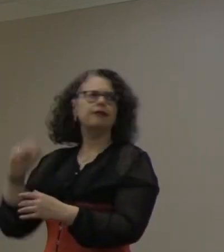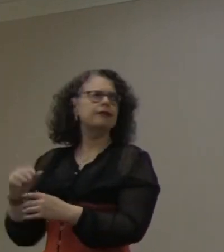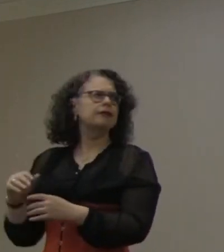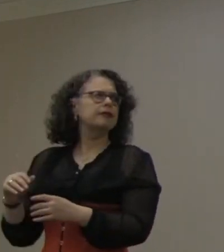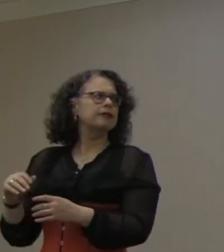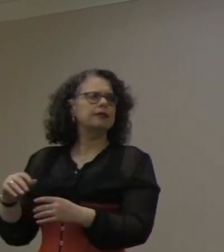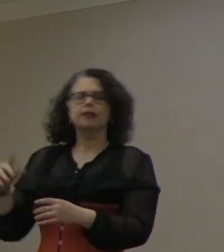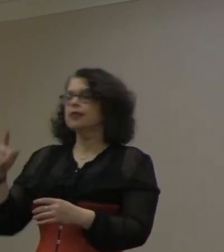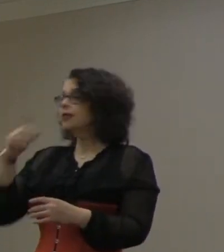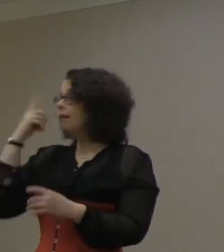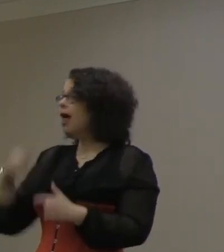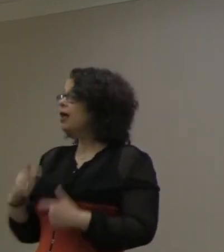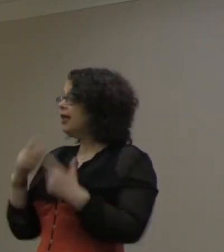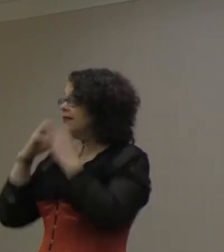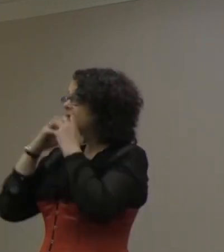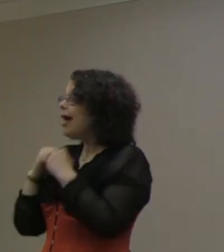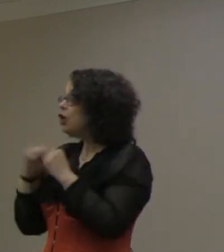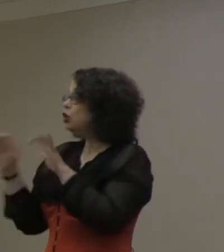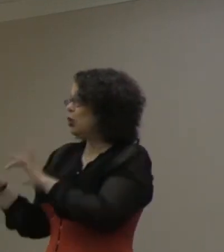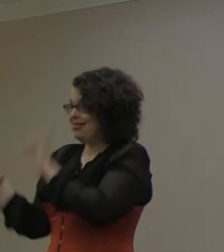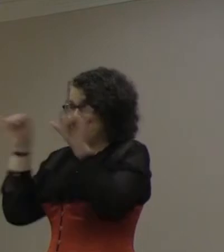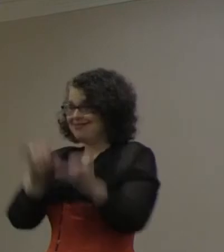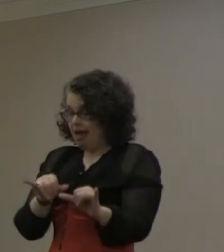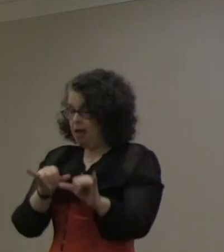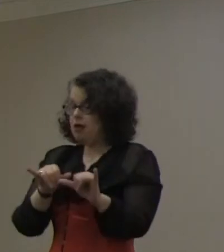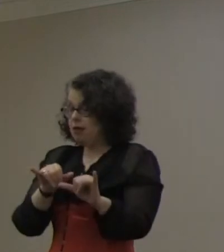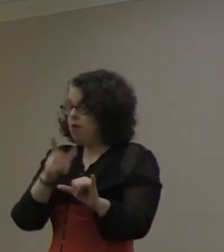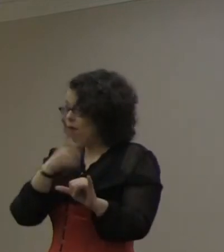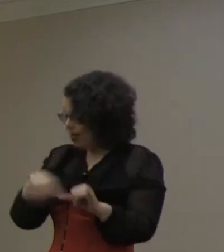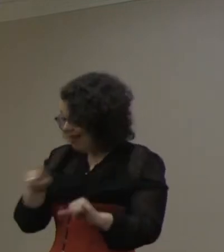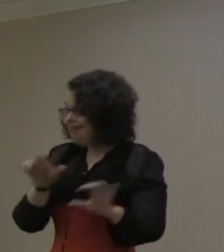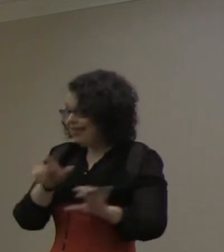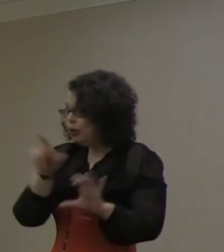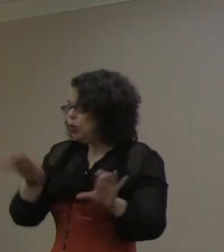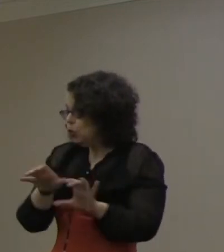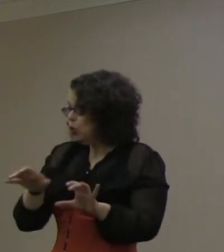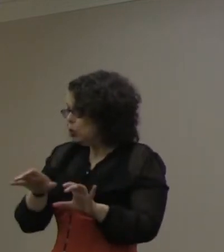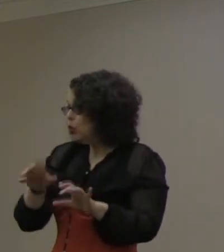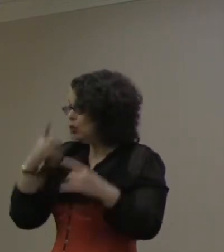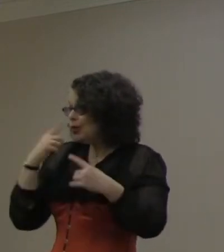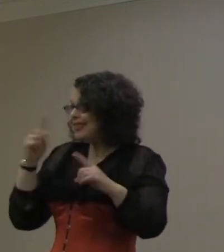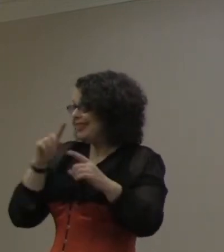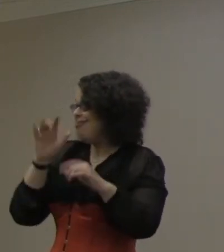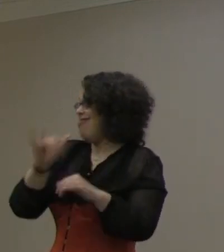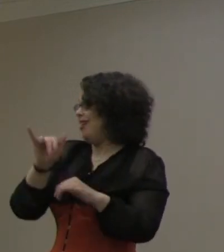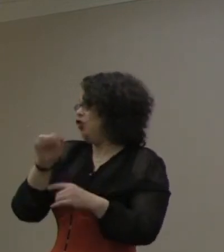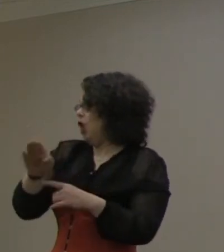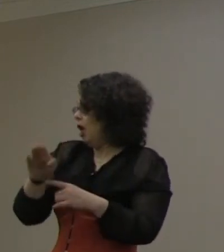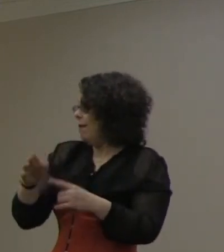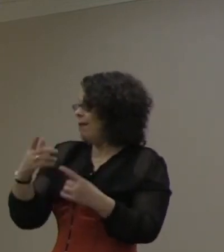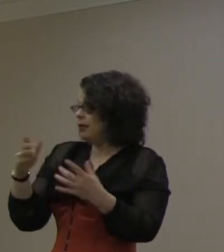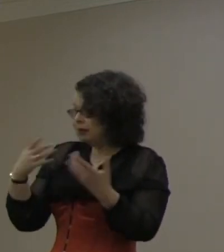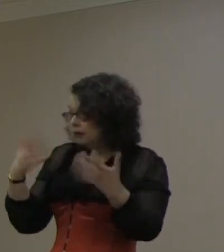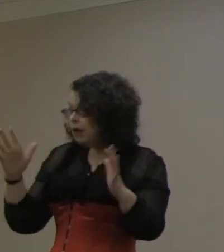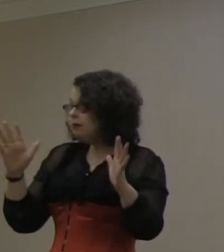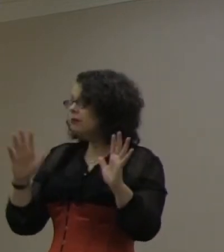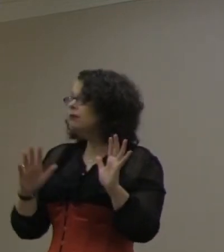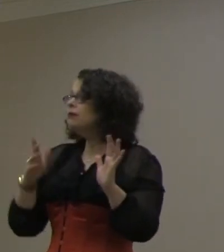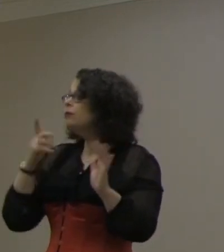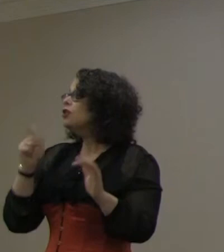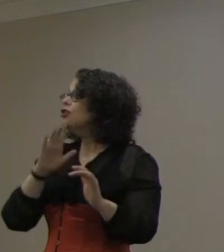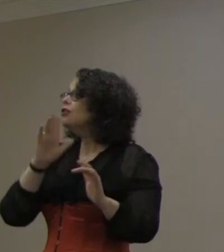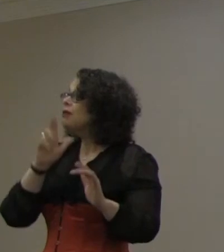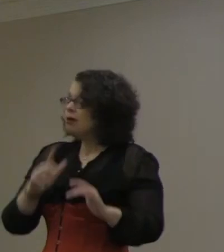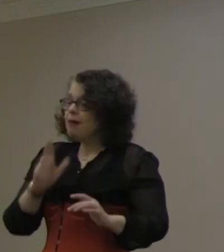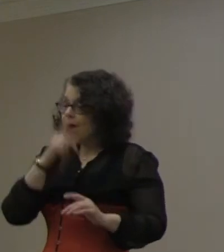is that Black Lives Matter is doing exactly what they need to do to get the job done. Because the lives of